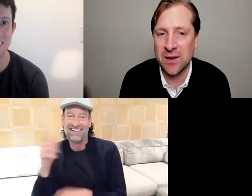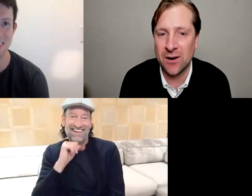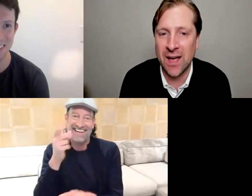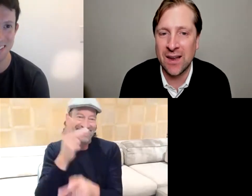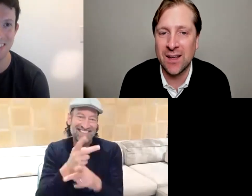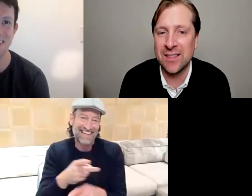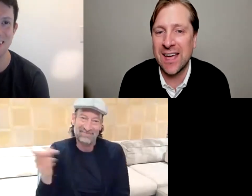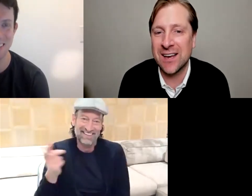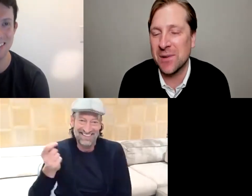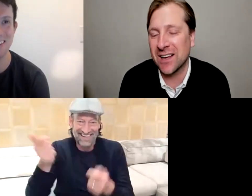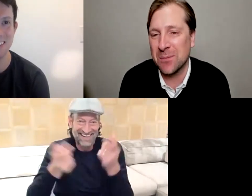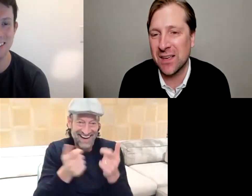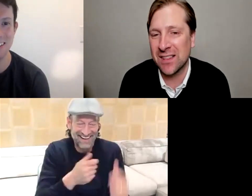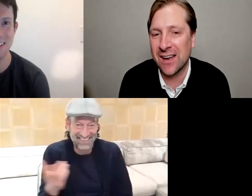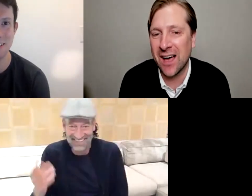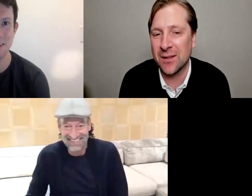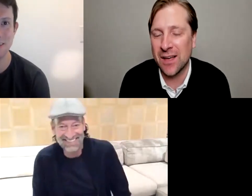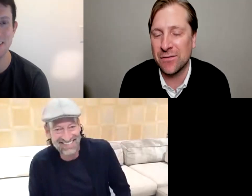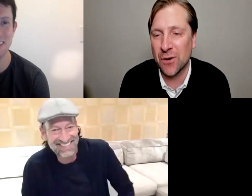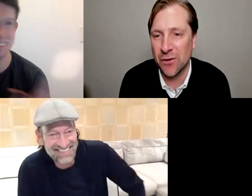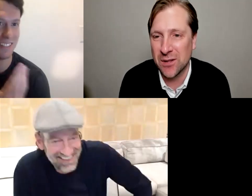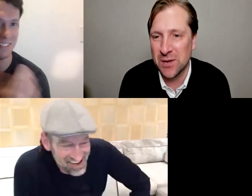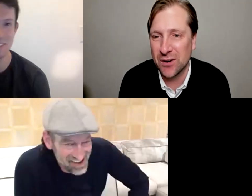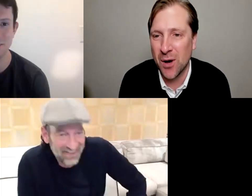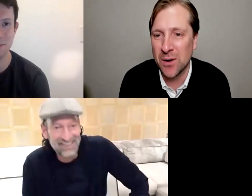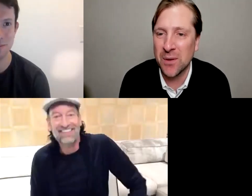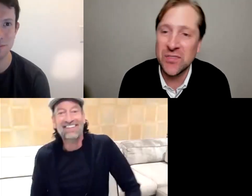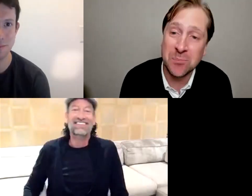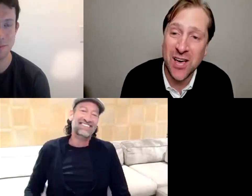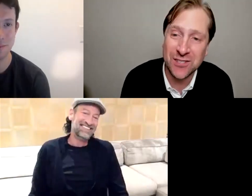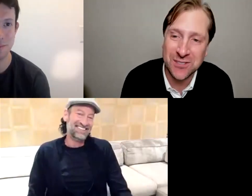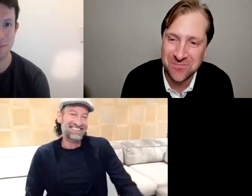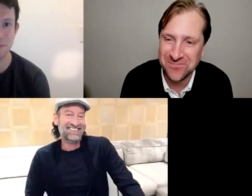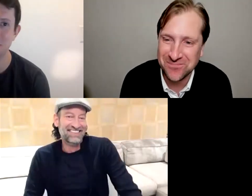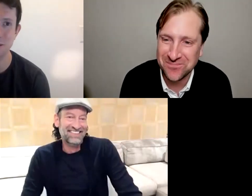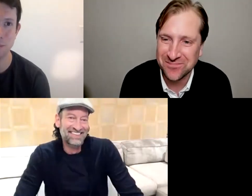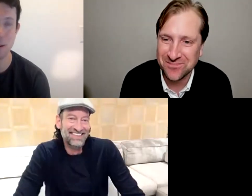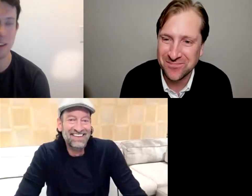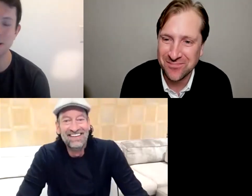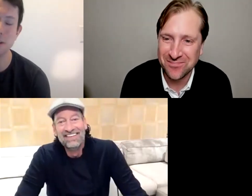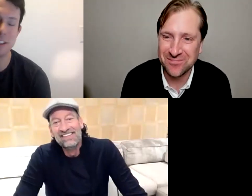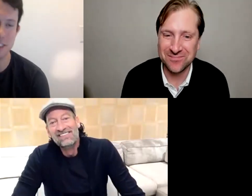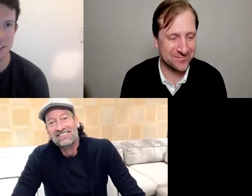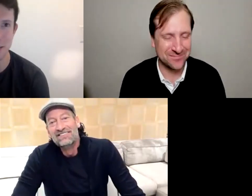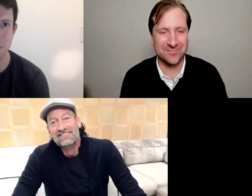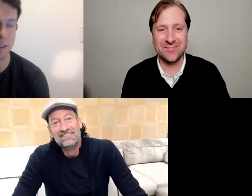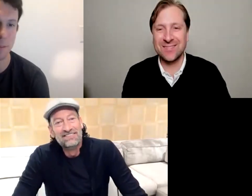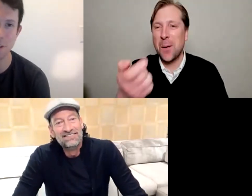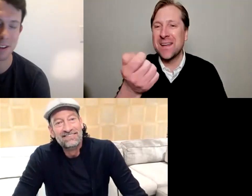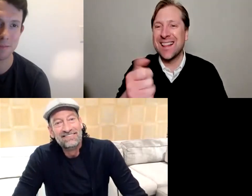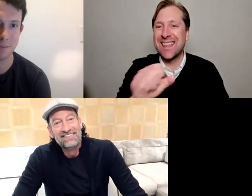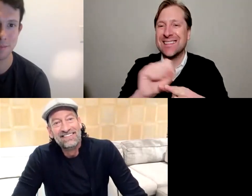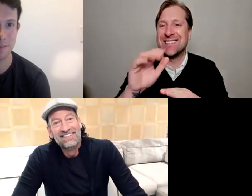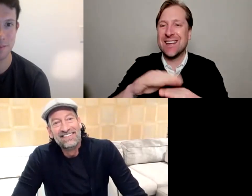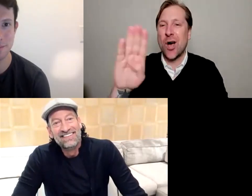in my beard. And they ended up not keeping that leftover in the beard moment, but they kept the others. As I put it, it'll be a deleted scene. Put it on the